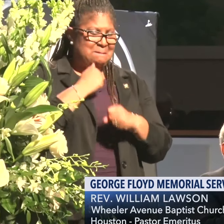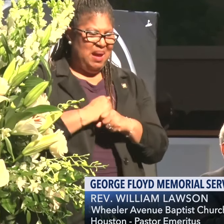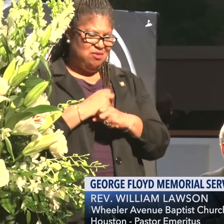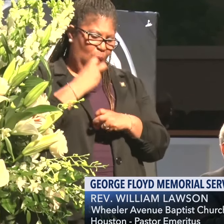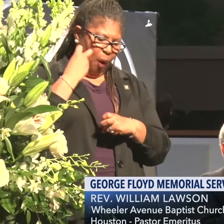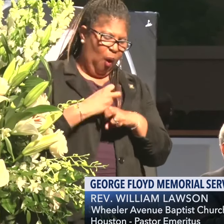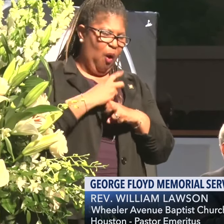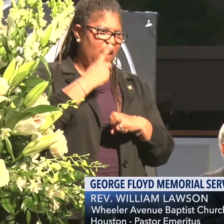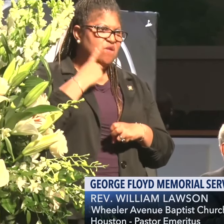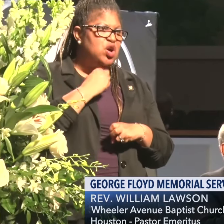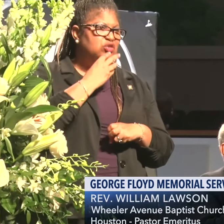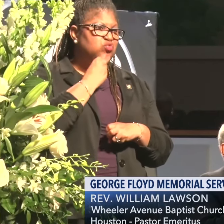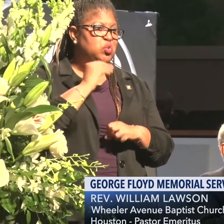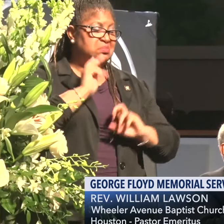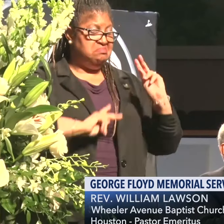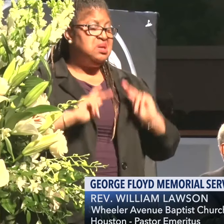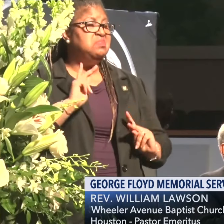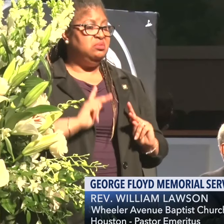Jews